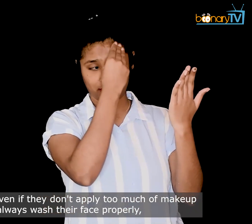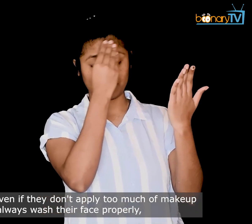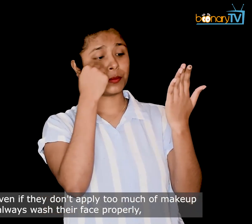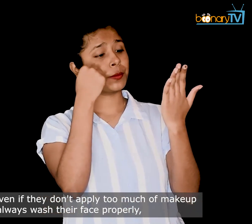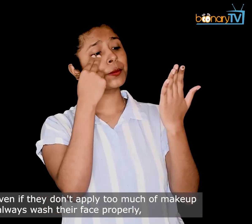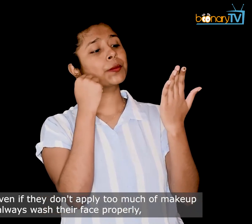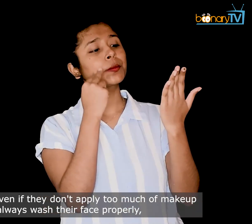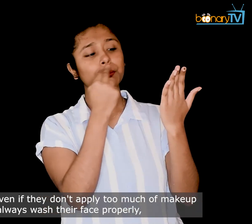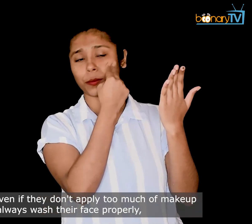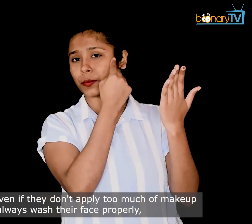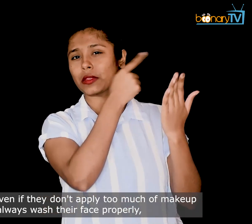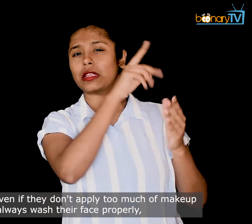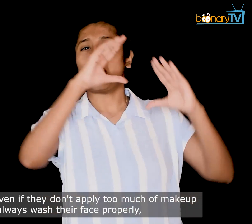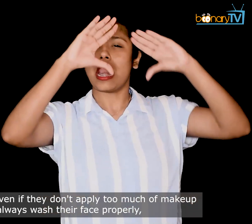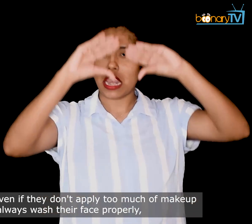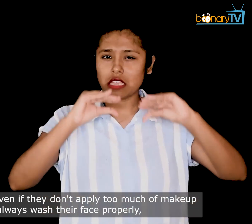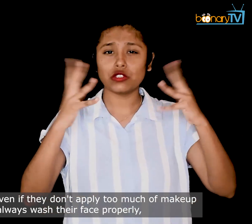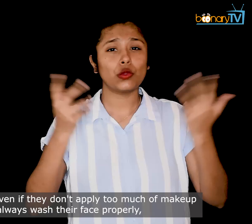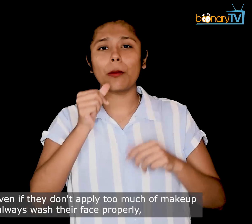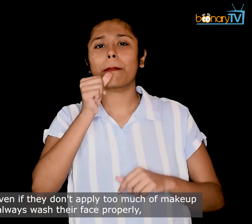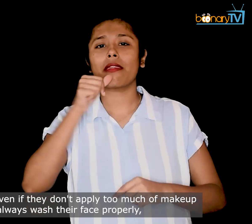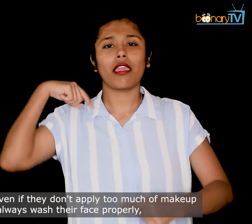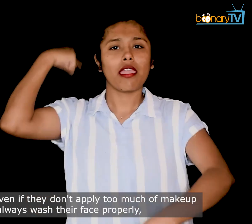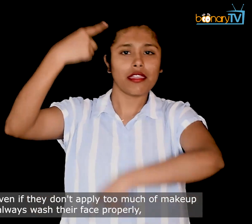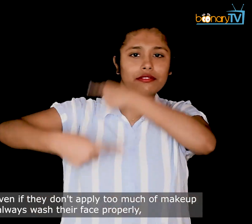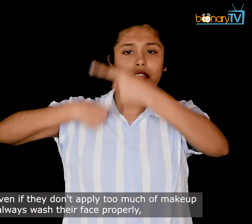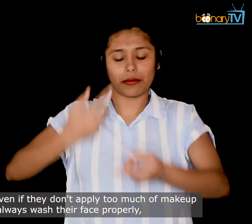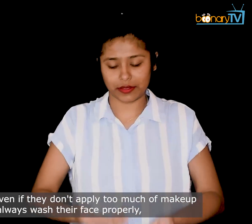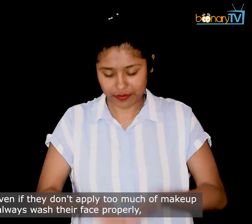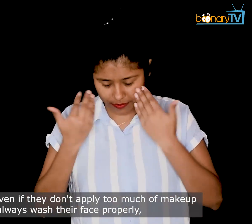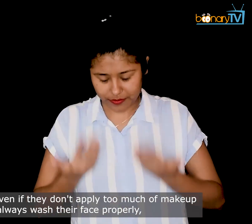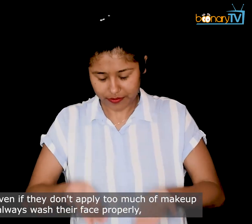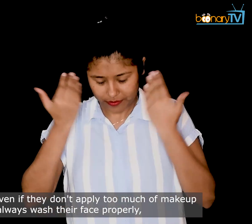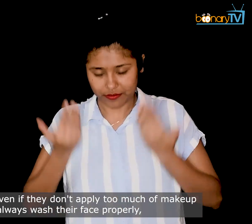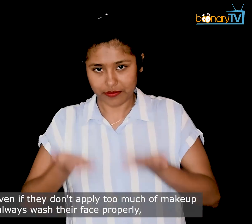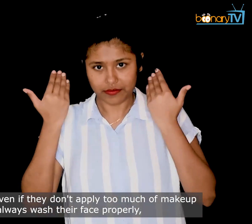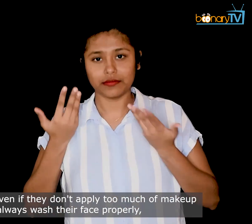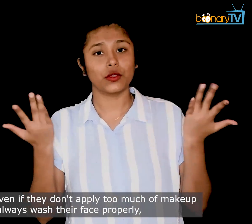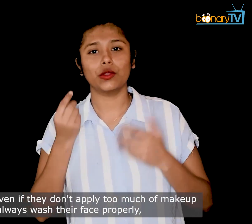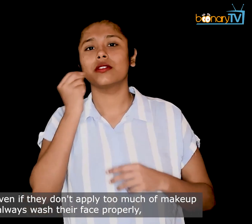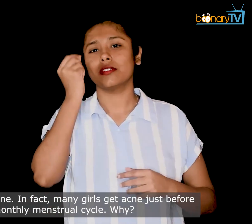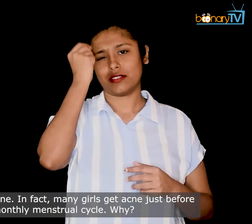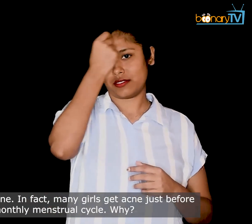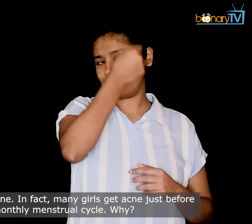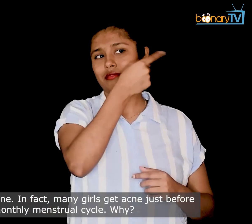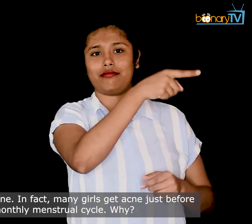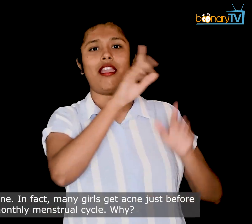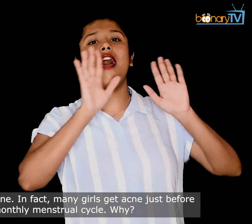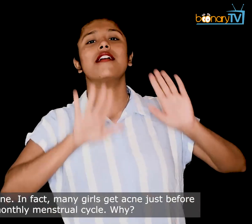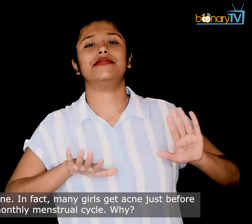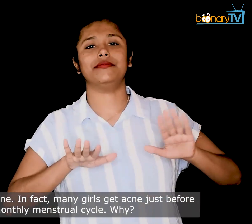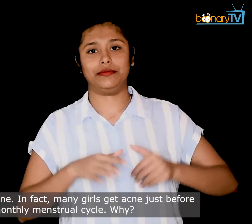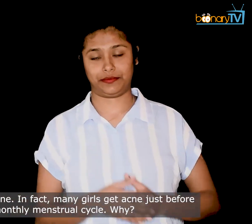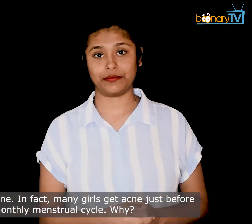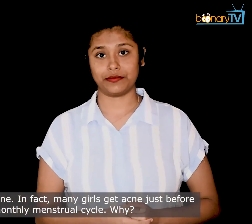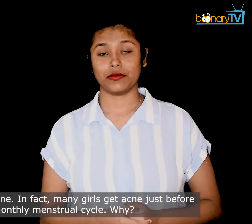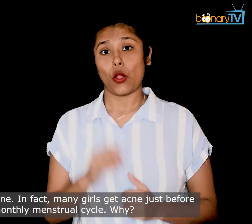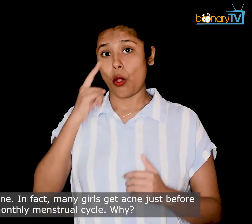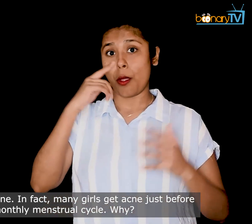too much of makeup or they always wash their face properly, they can still get acne. In